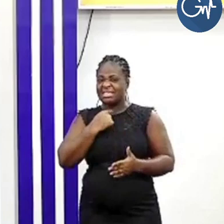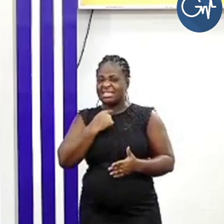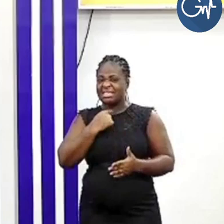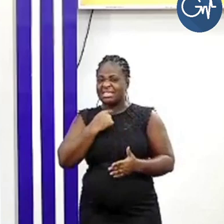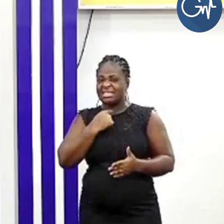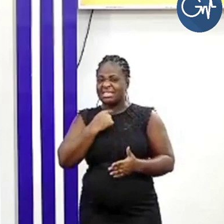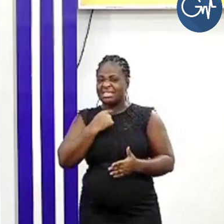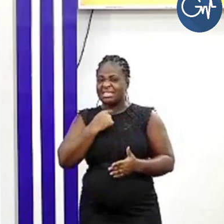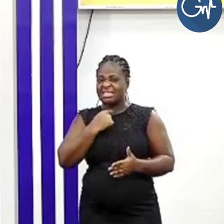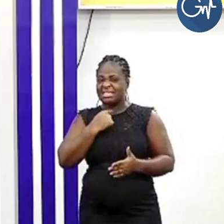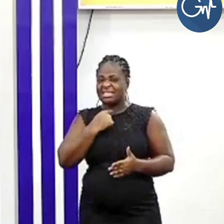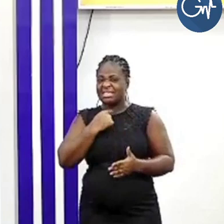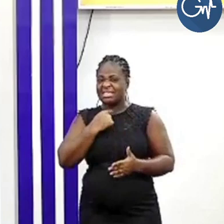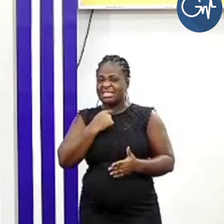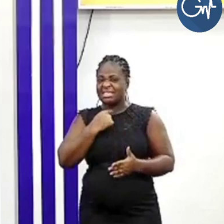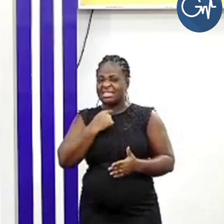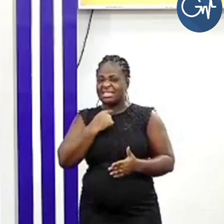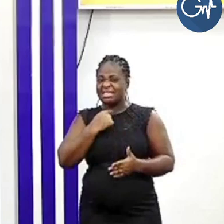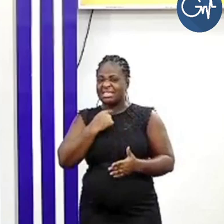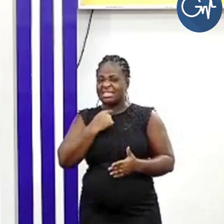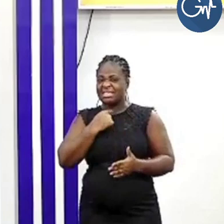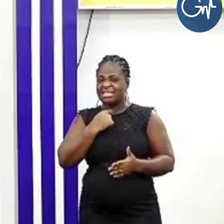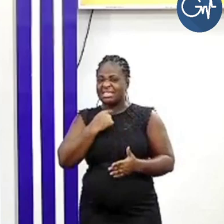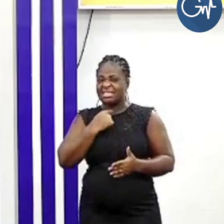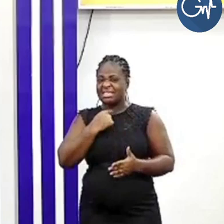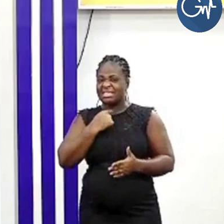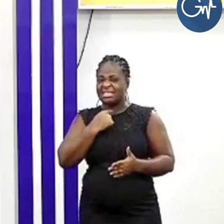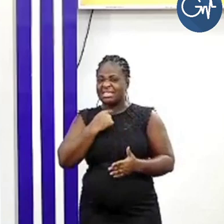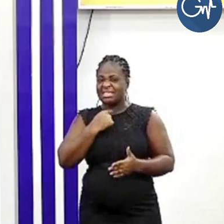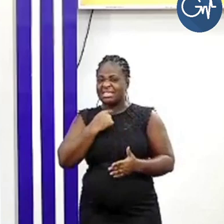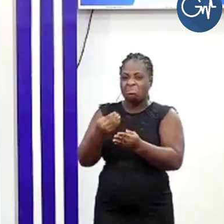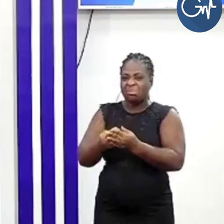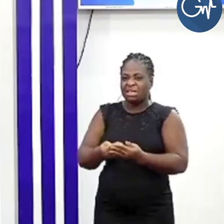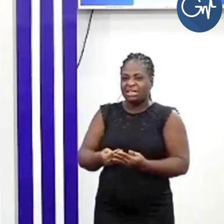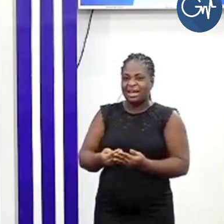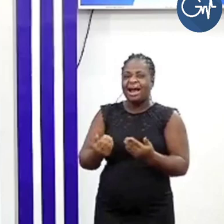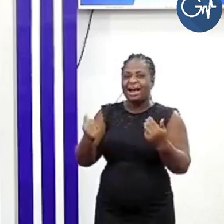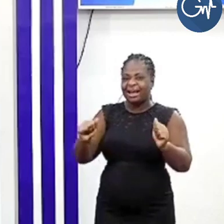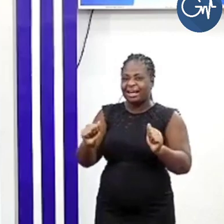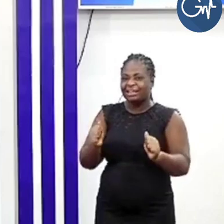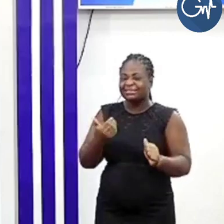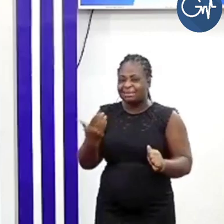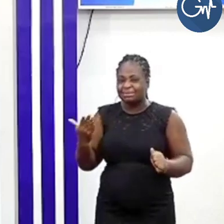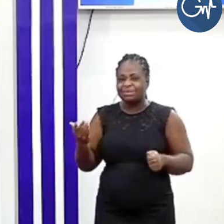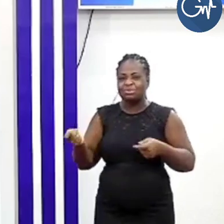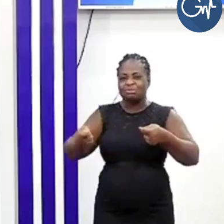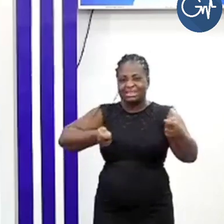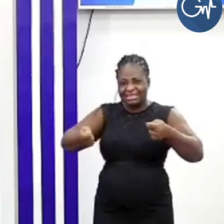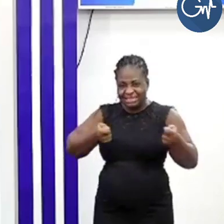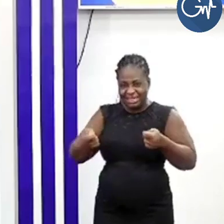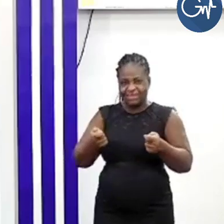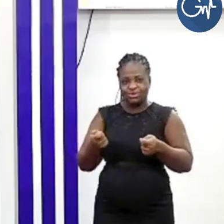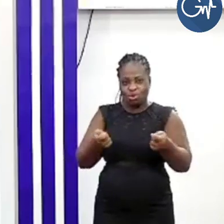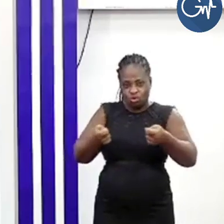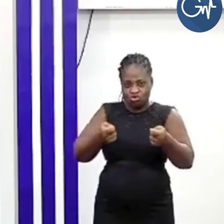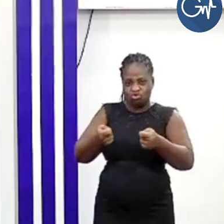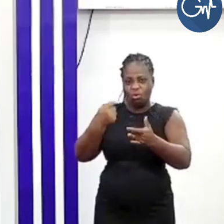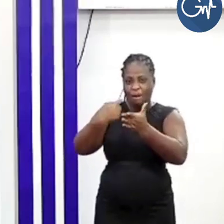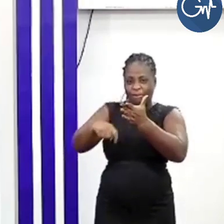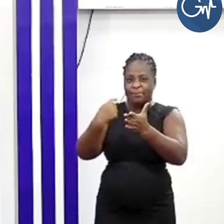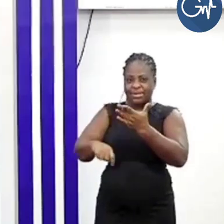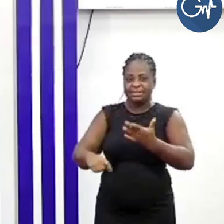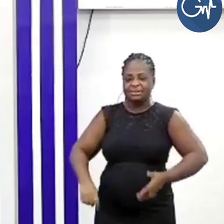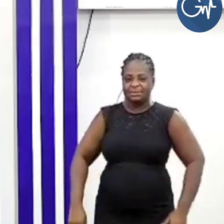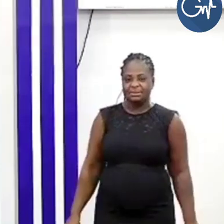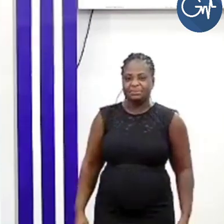them to, you know, make some more money. Yes, then we will. So can anything be done to control prices? Exactly. That's the